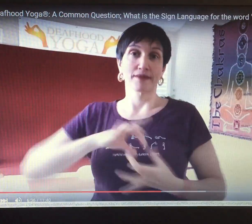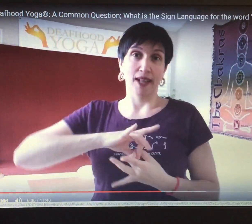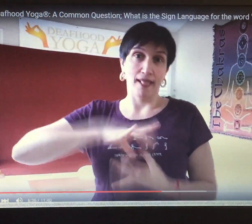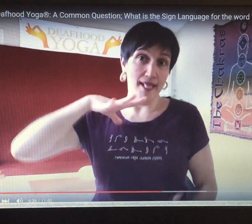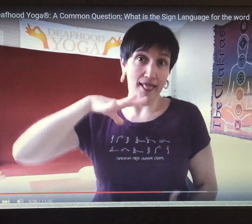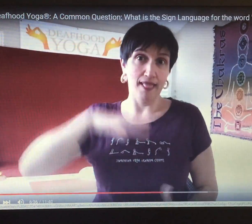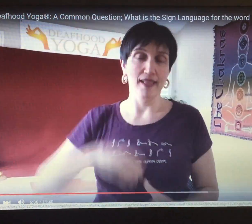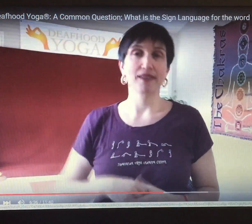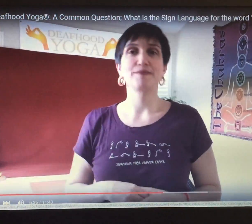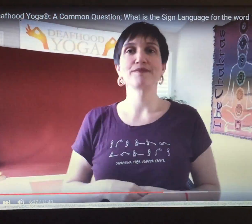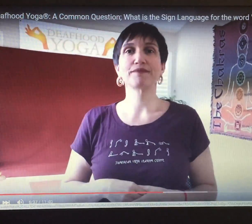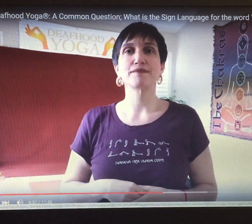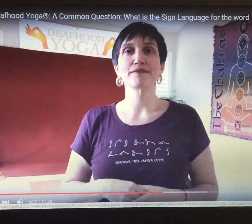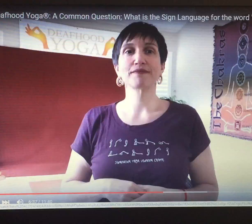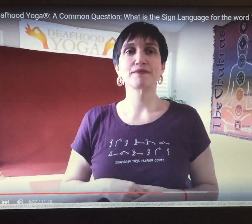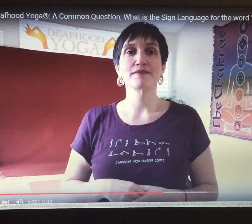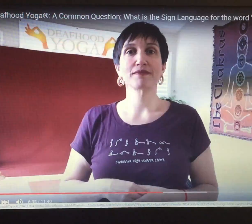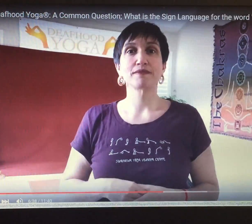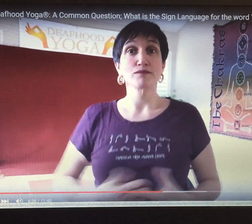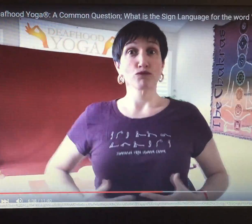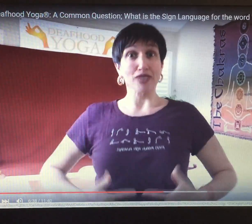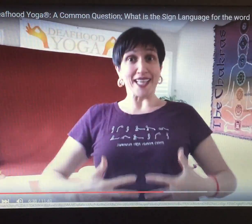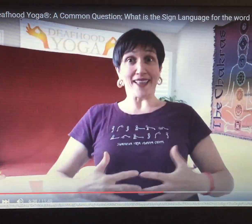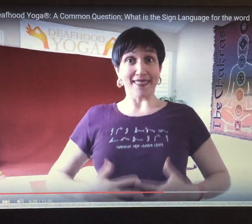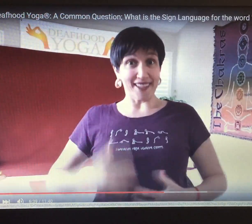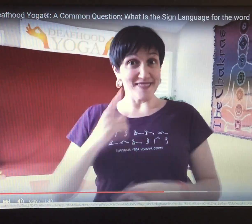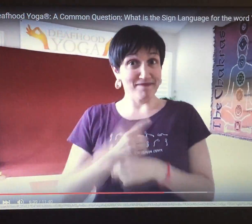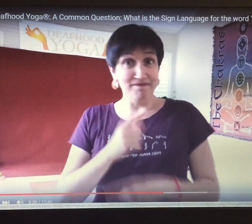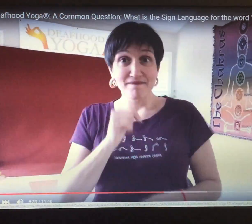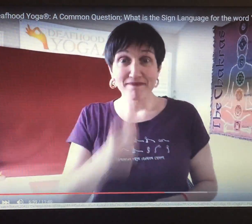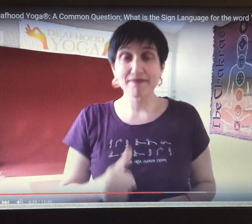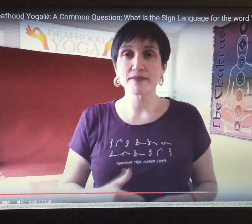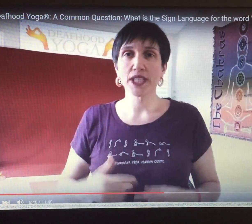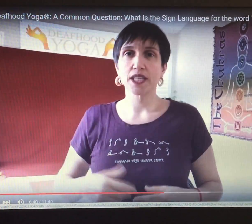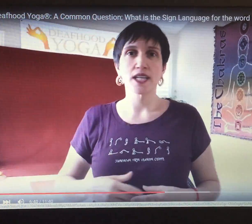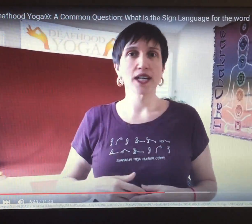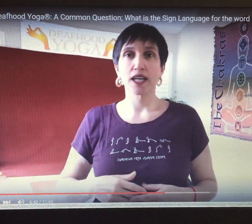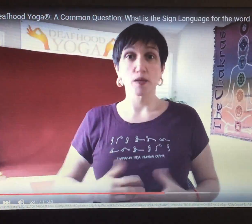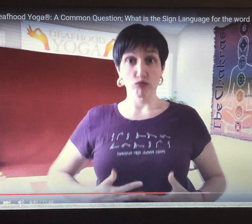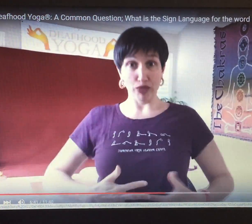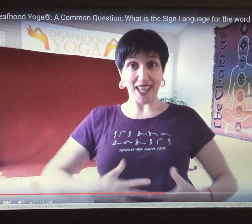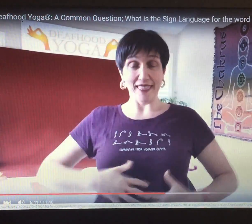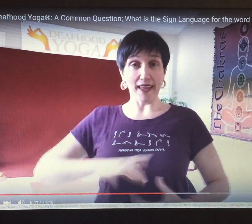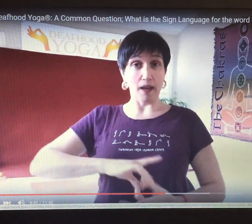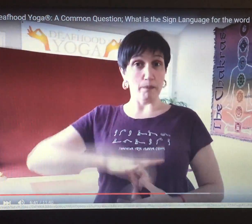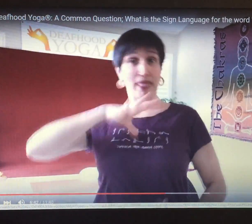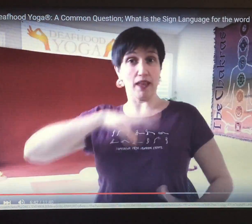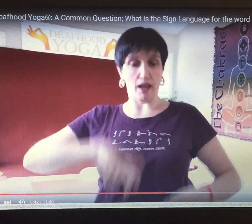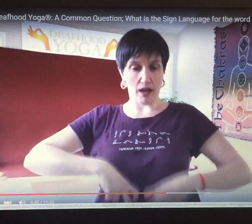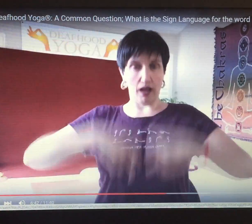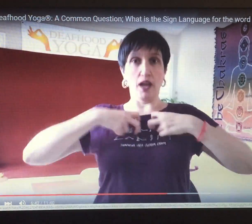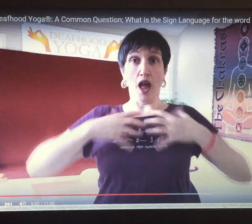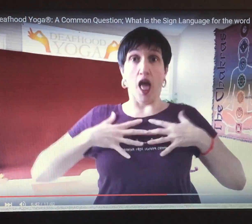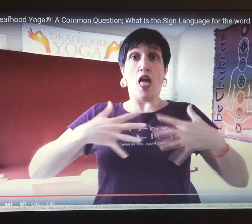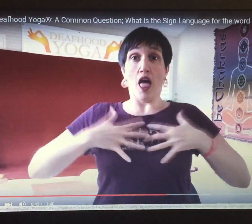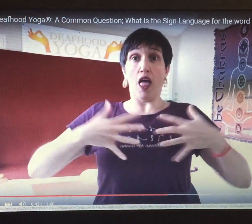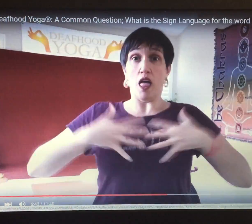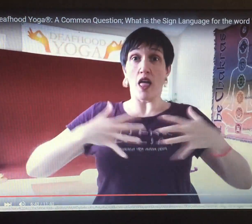any. They're disconnected. The breathing is not breathing. It's